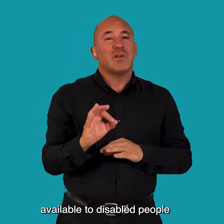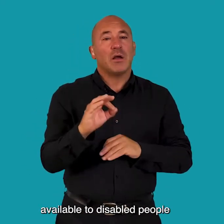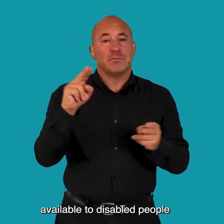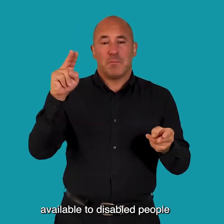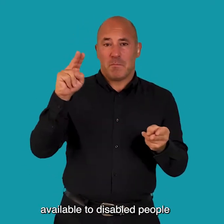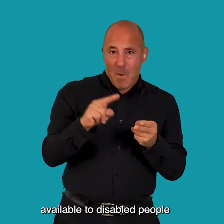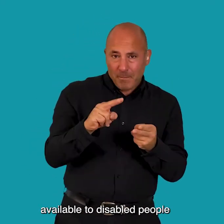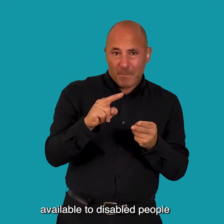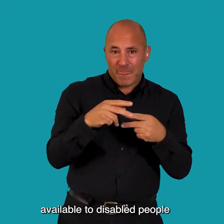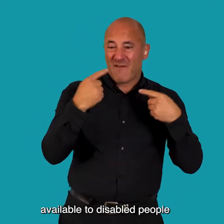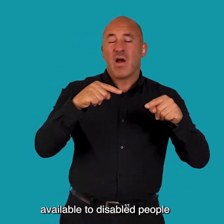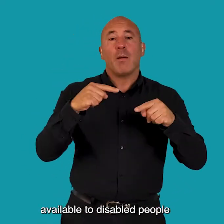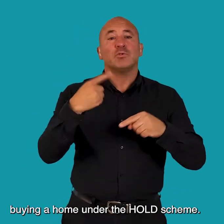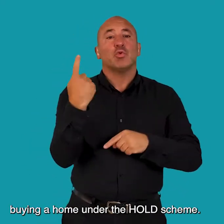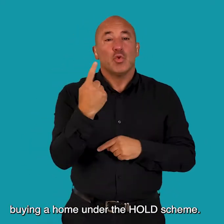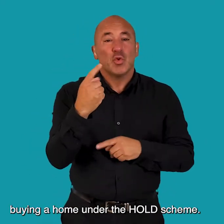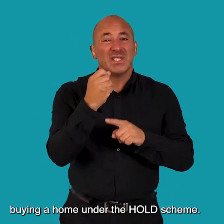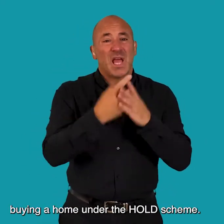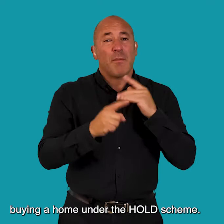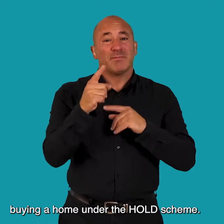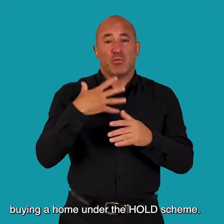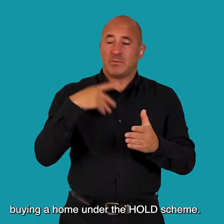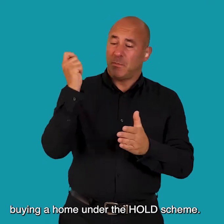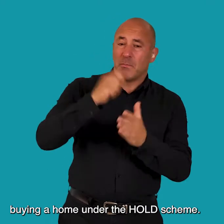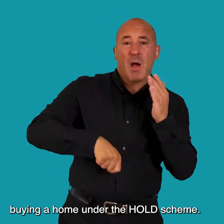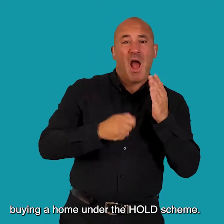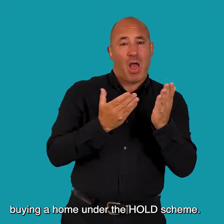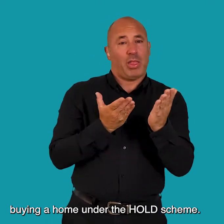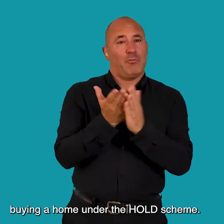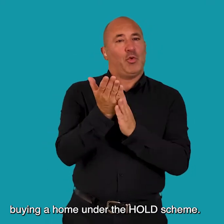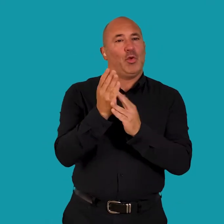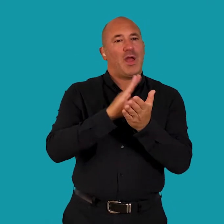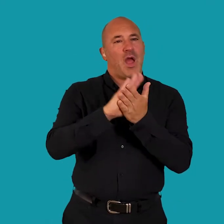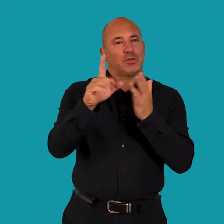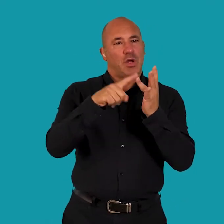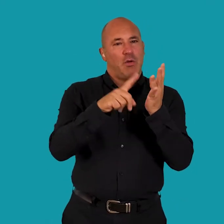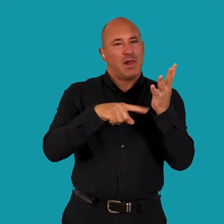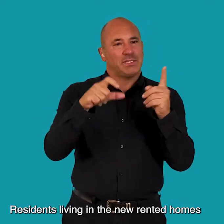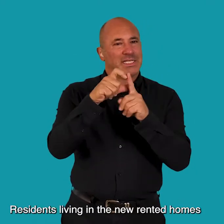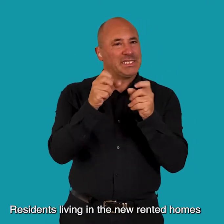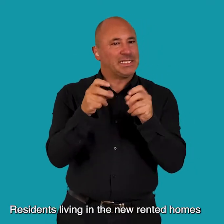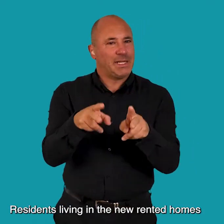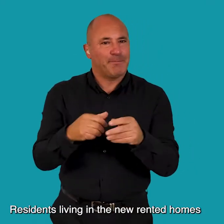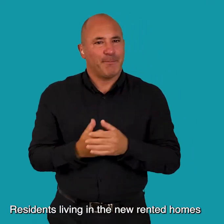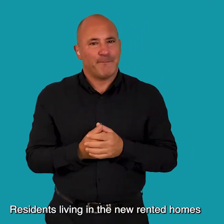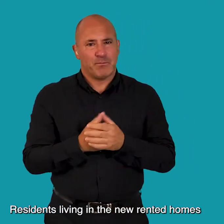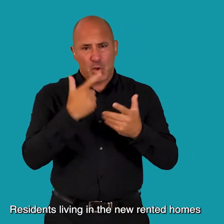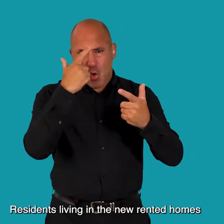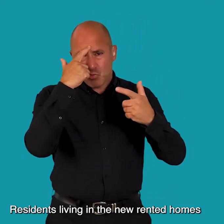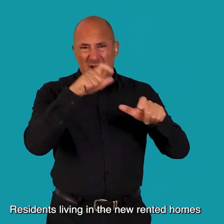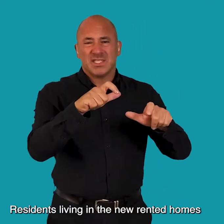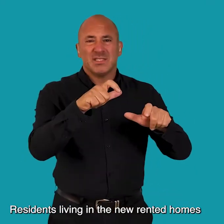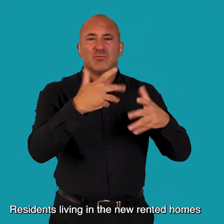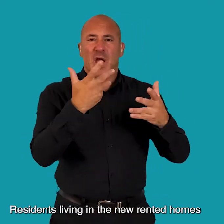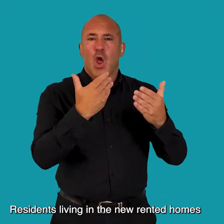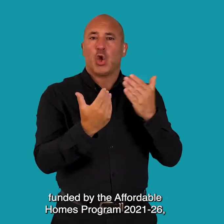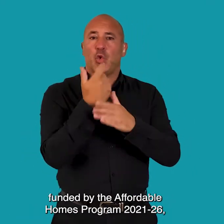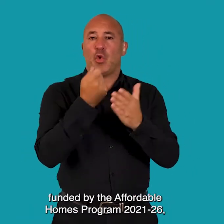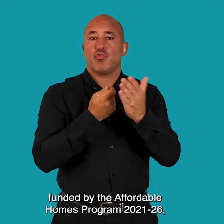available to disabled people buying a home under the HOLD scheme. Residents living in the new rented homes funded by